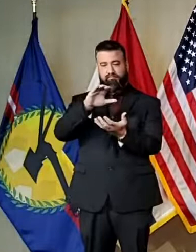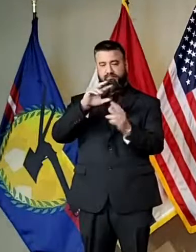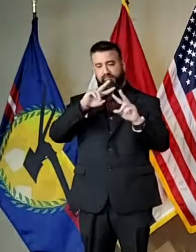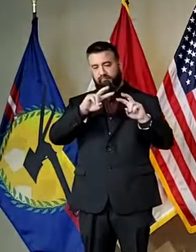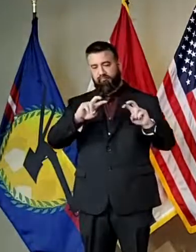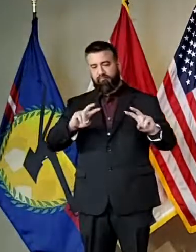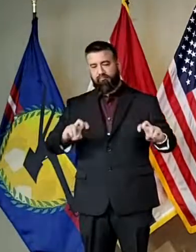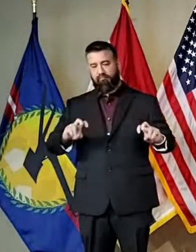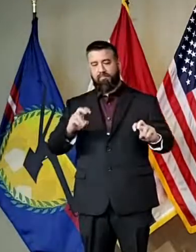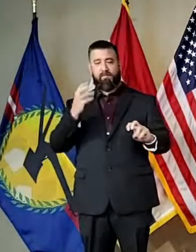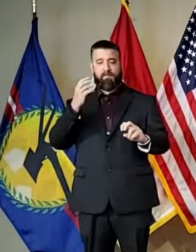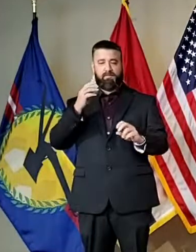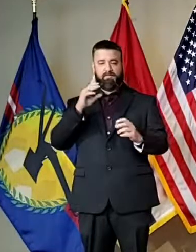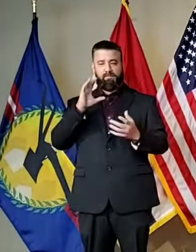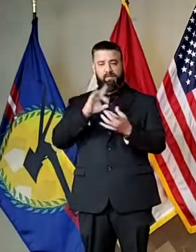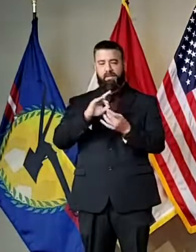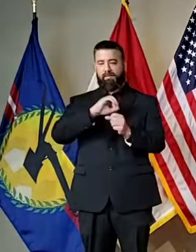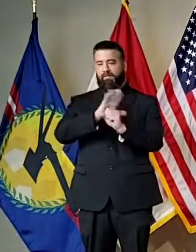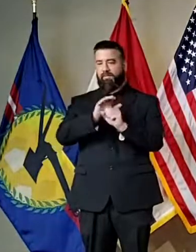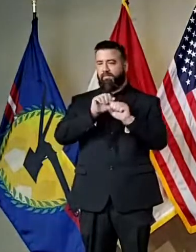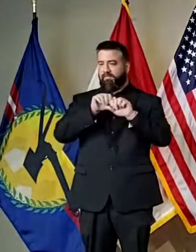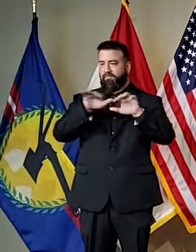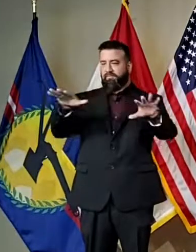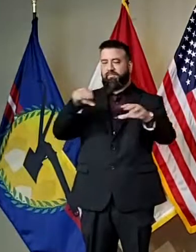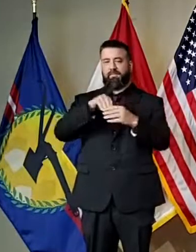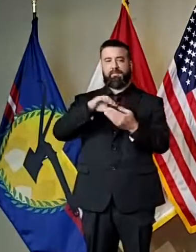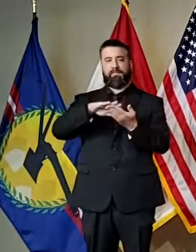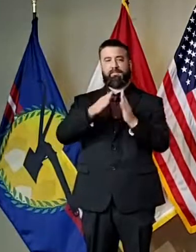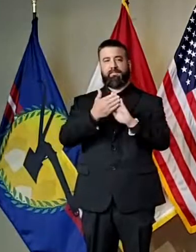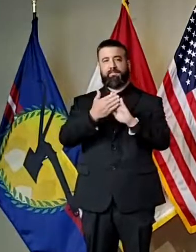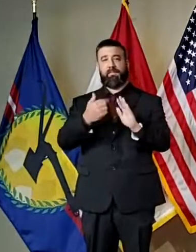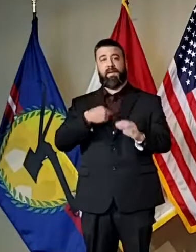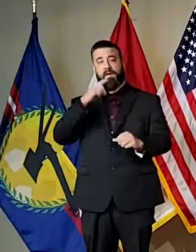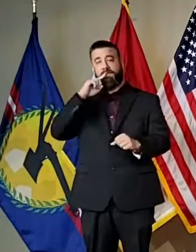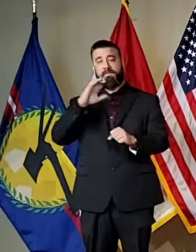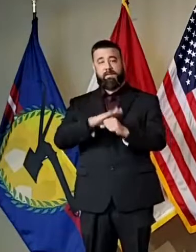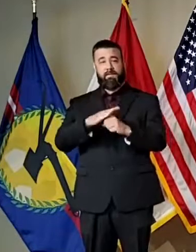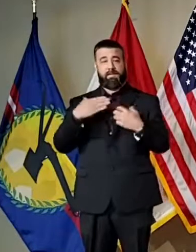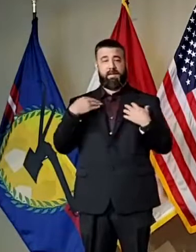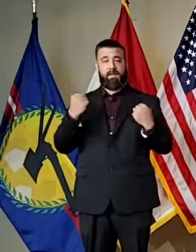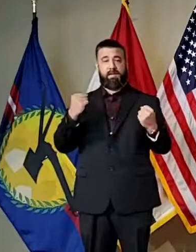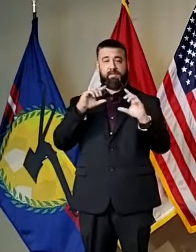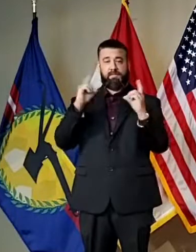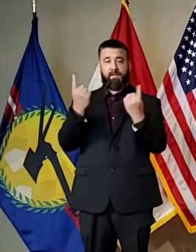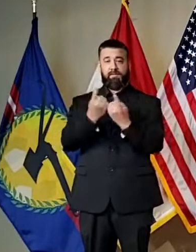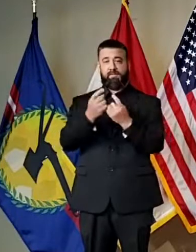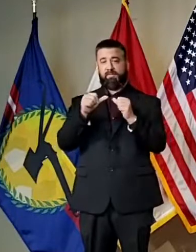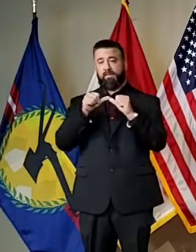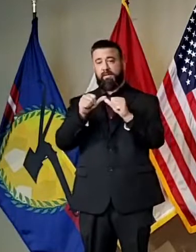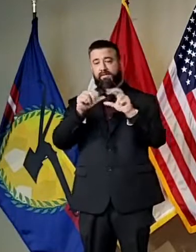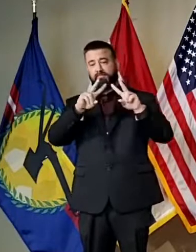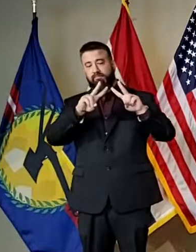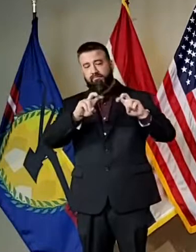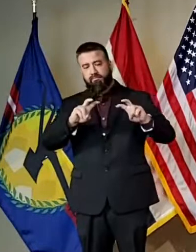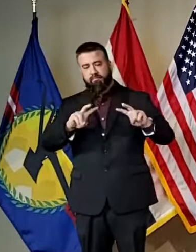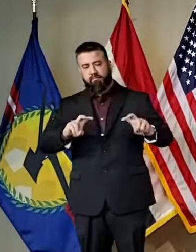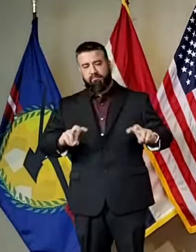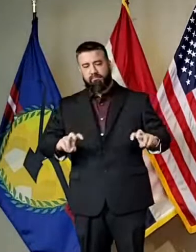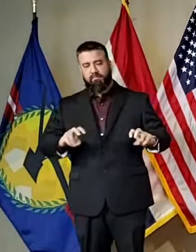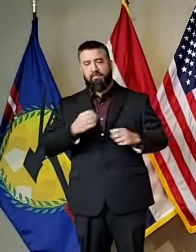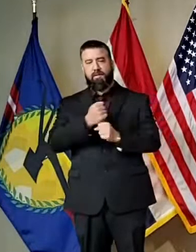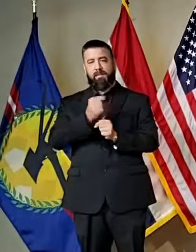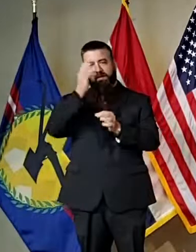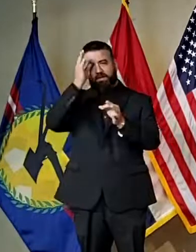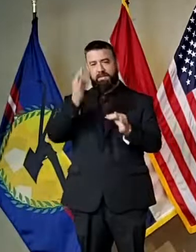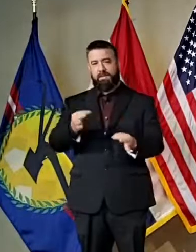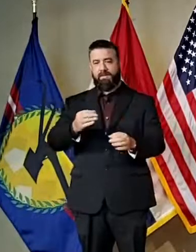transmissions in our community. I promised that our health department experts would continue to evaluate the data and make decisions to keep